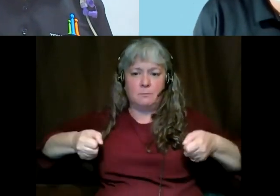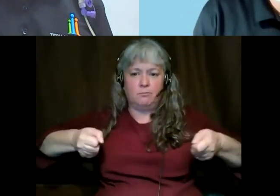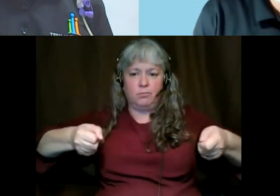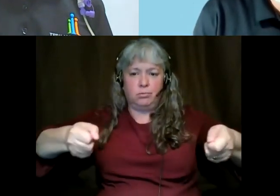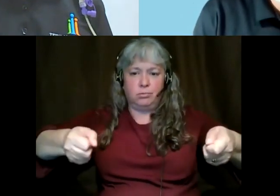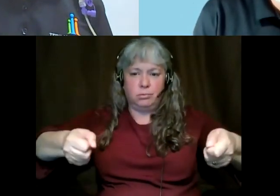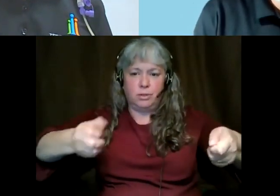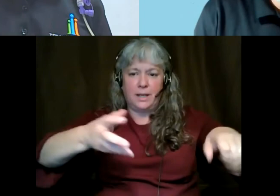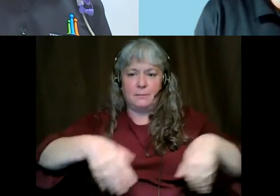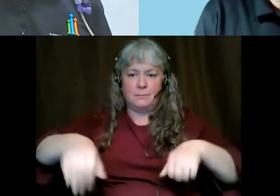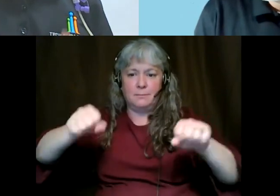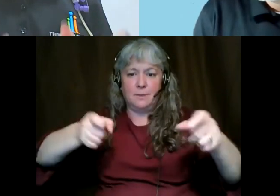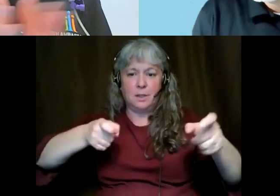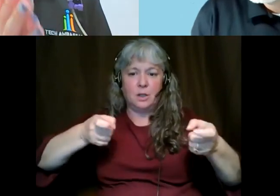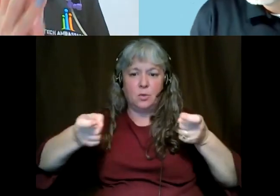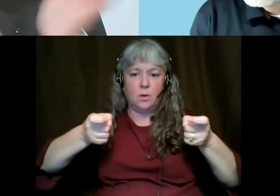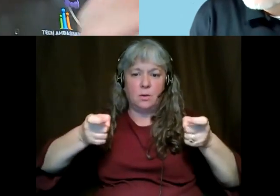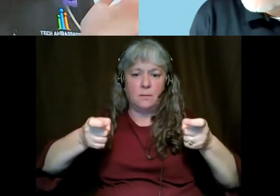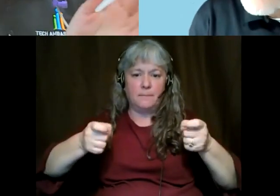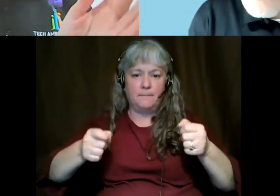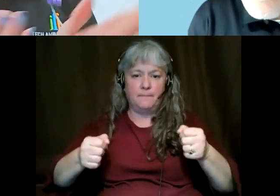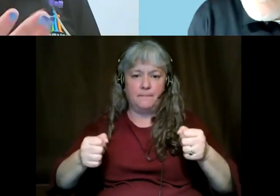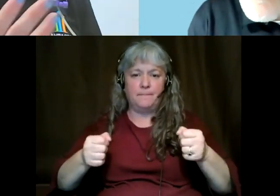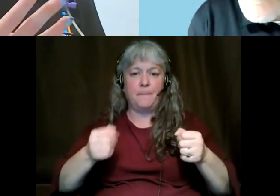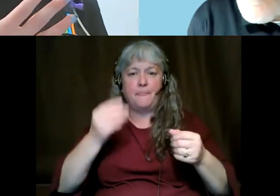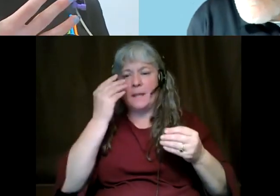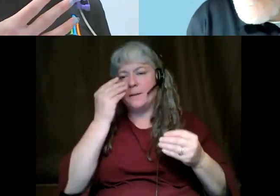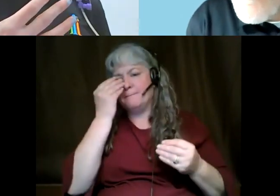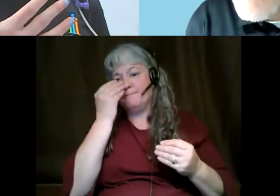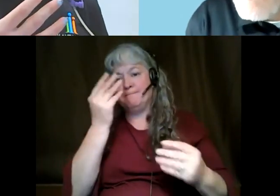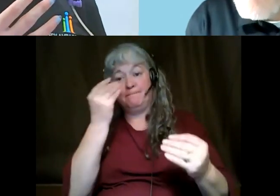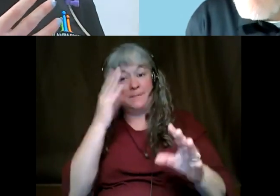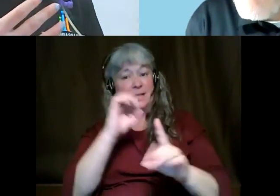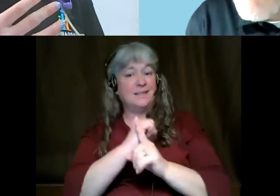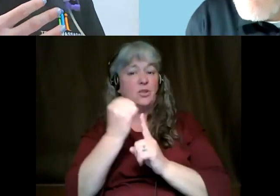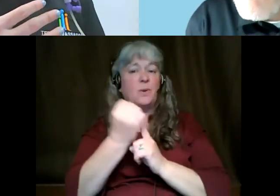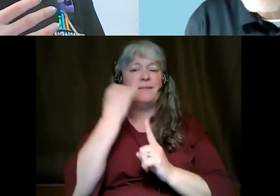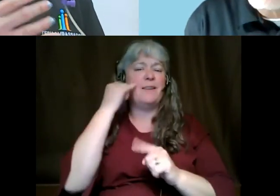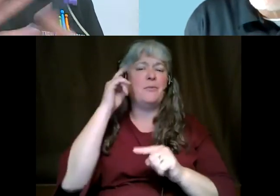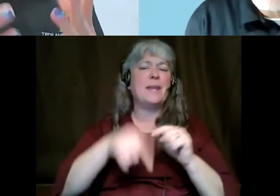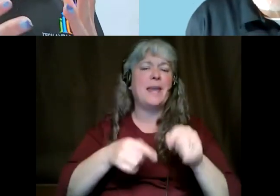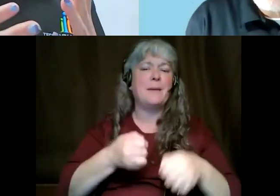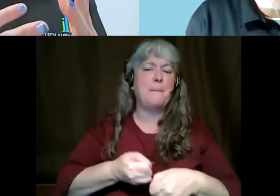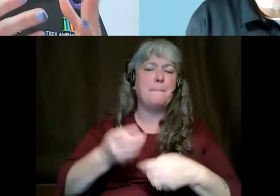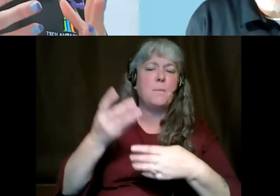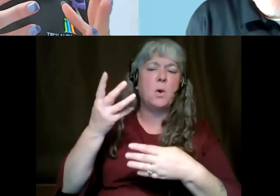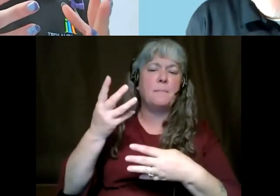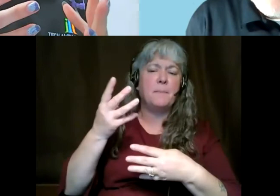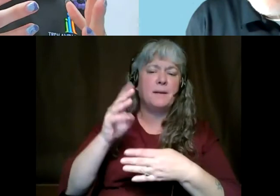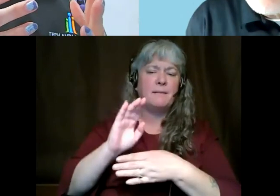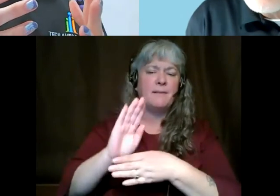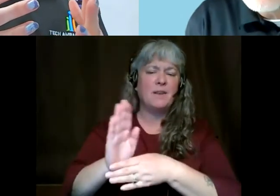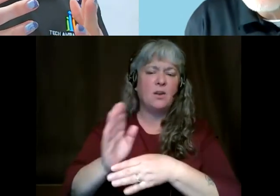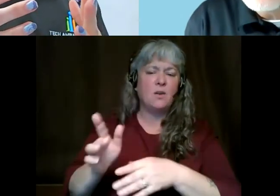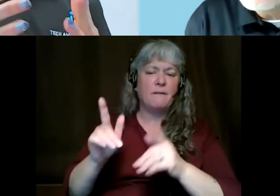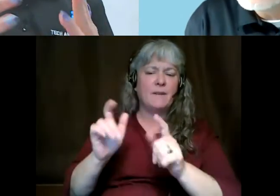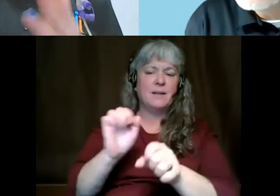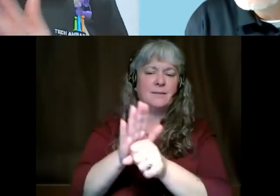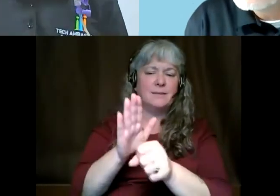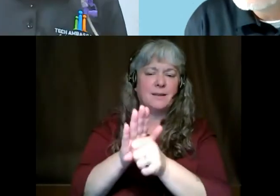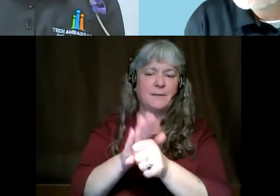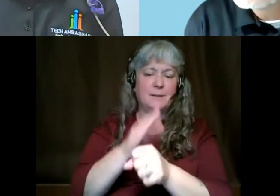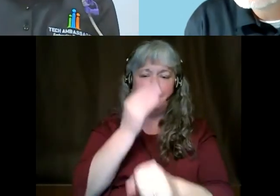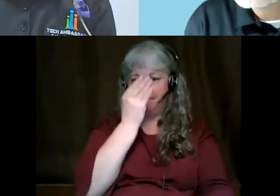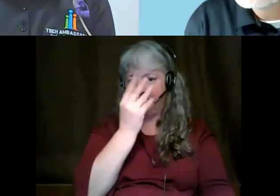There's To further contextualize in case we can't get this video up quickly,